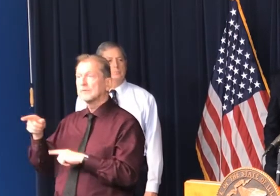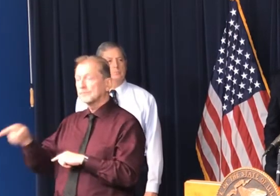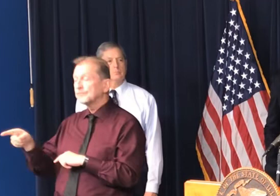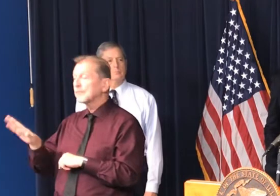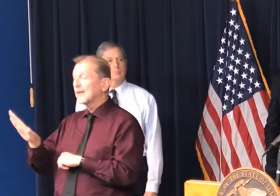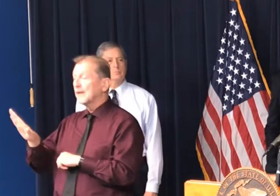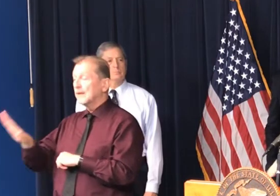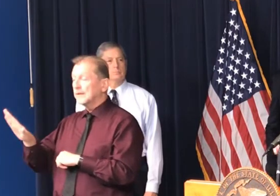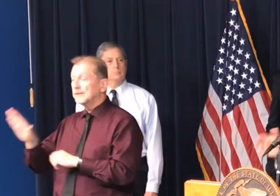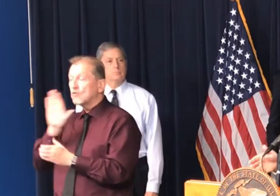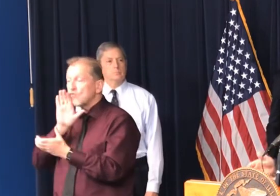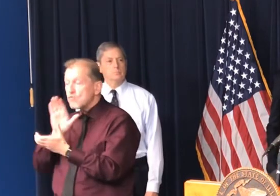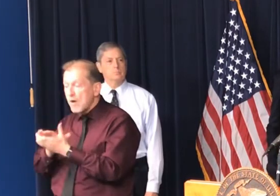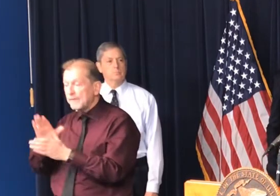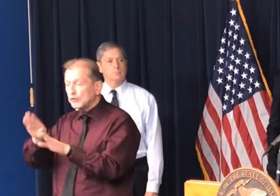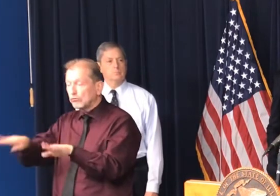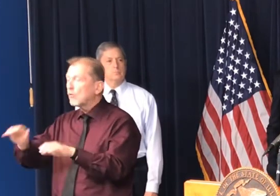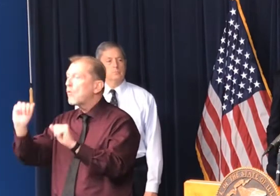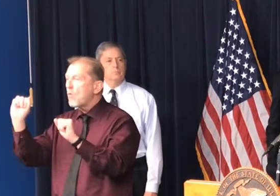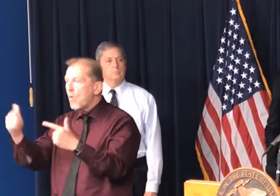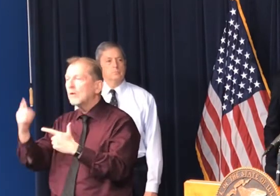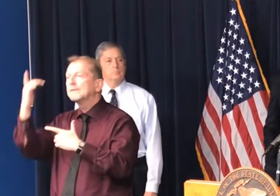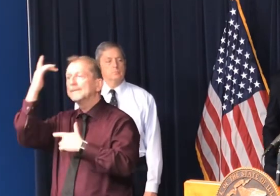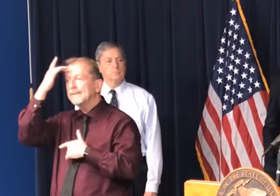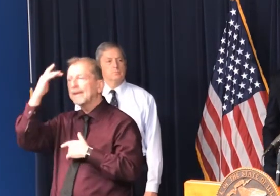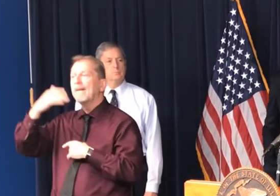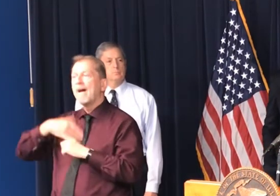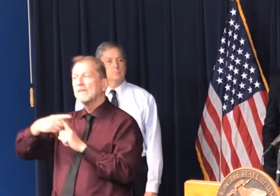whose wife and children all have fevers,